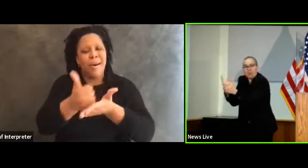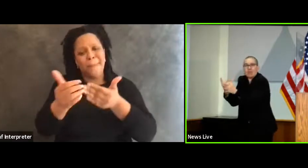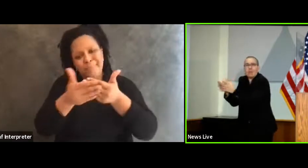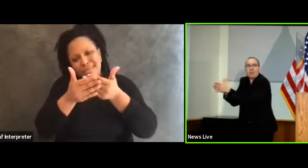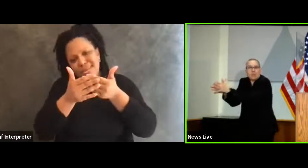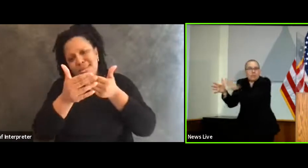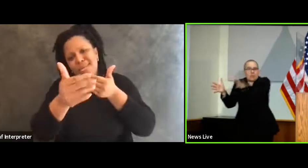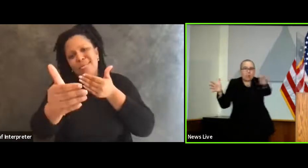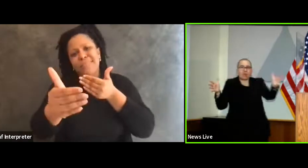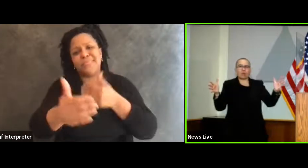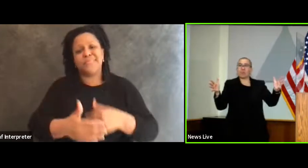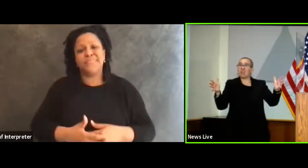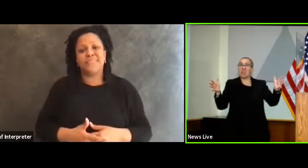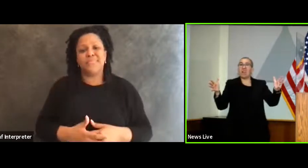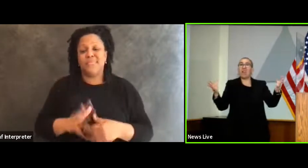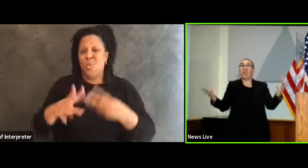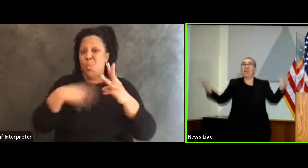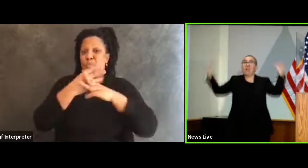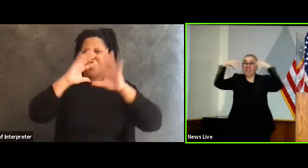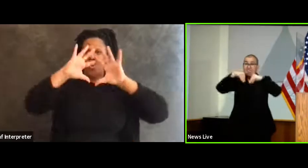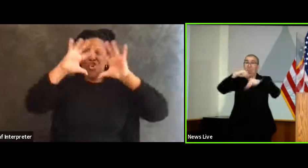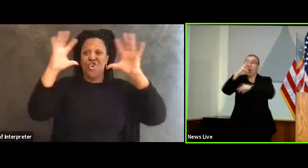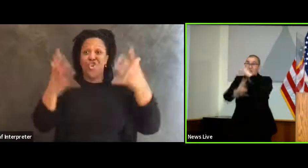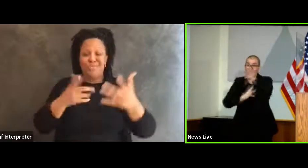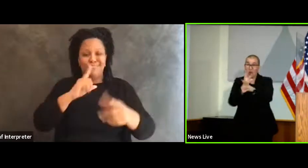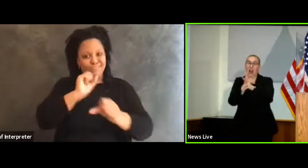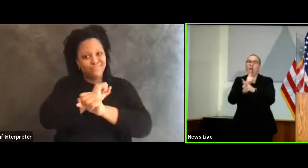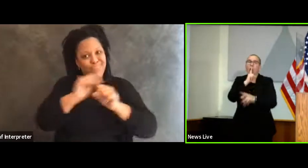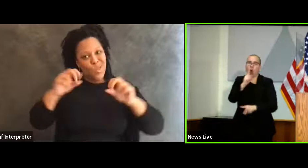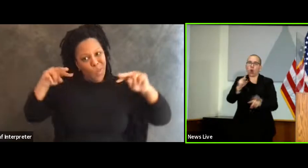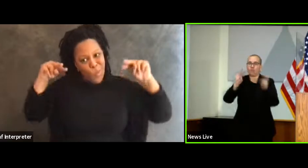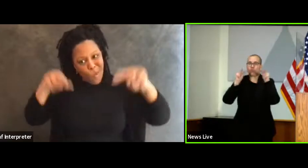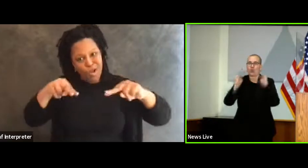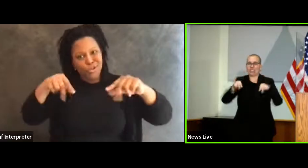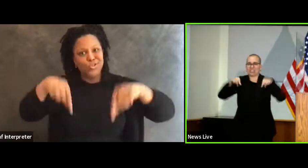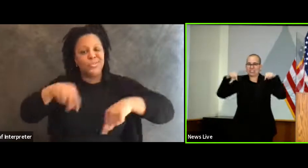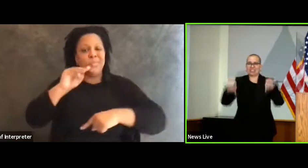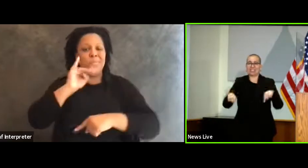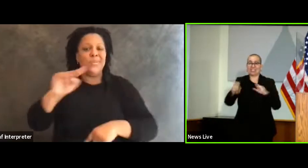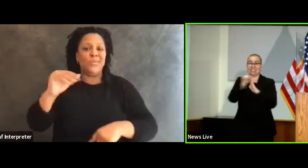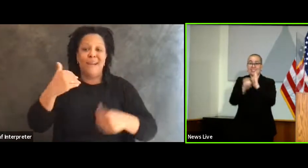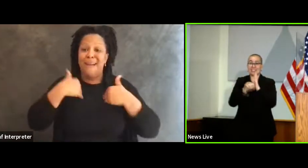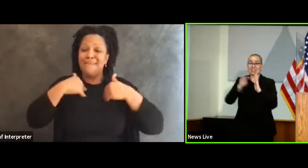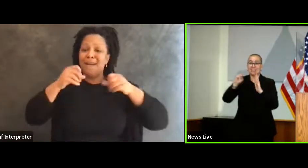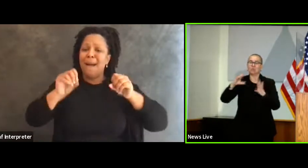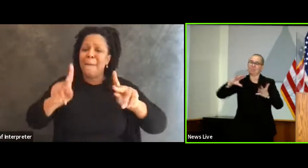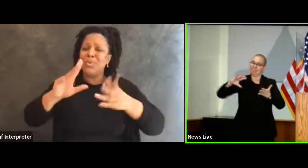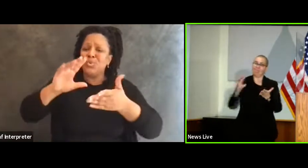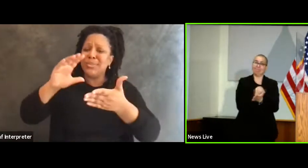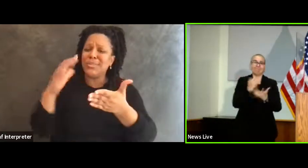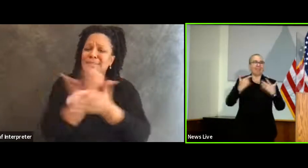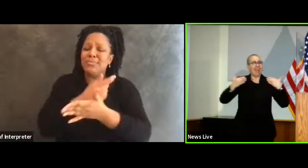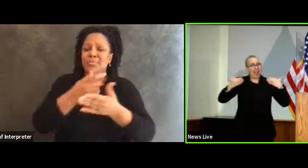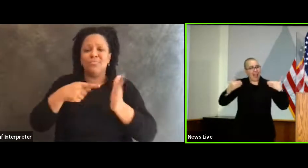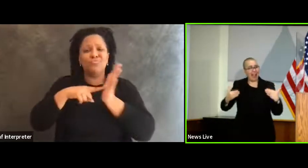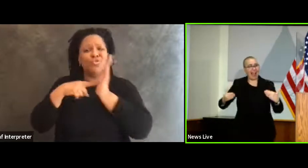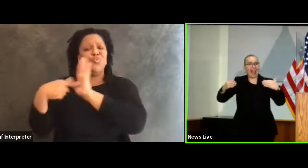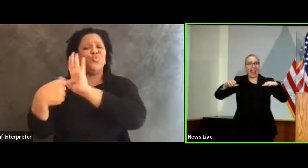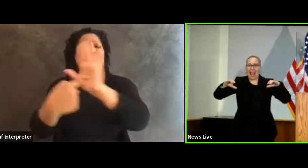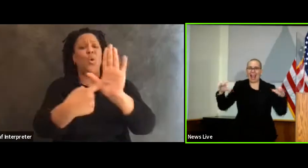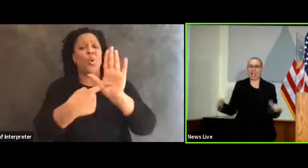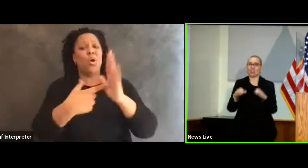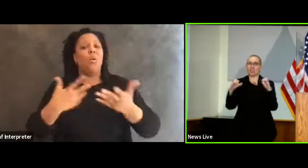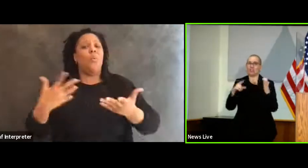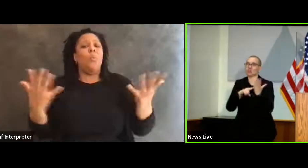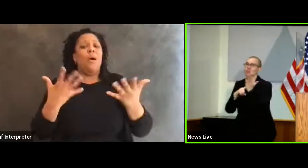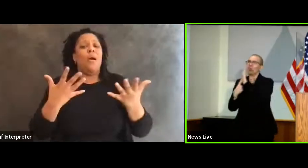watching. As Minnesotans, we have a tremendous opportunity to take real action and serve as an example for the rest of the country in